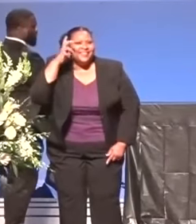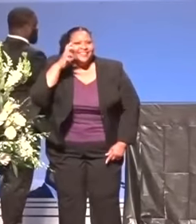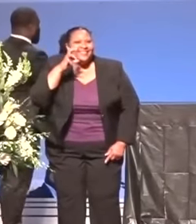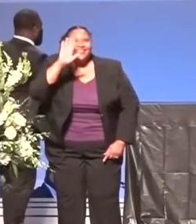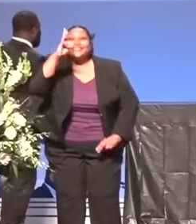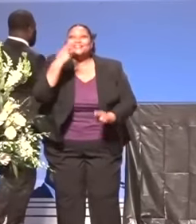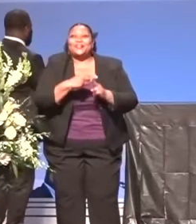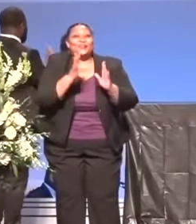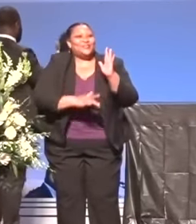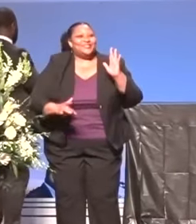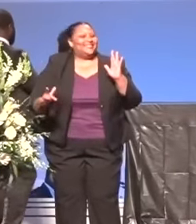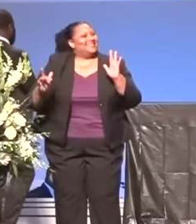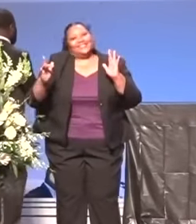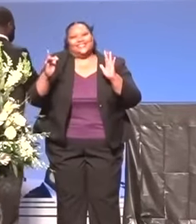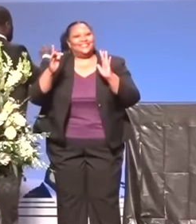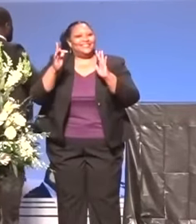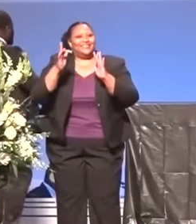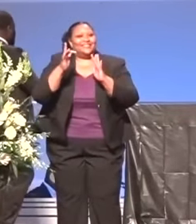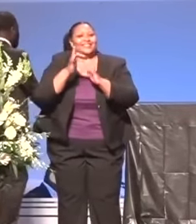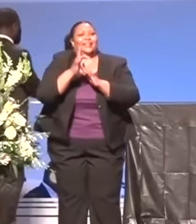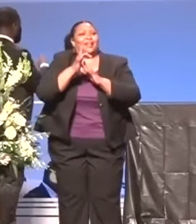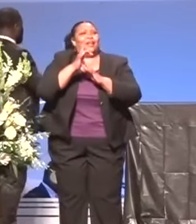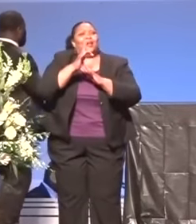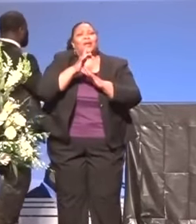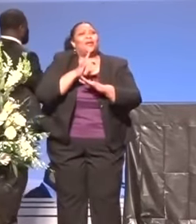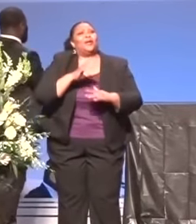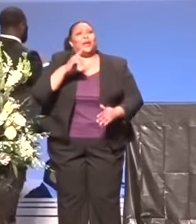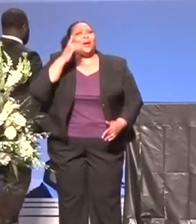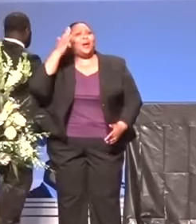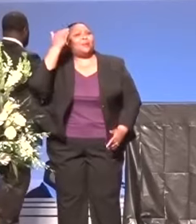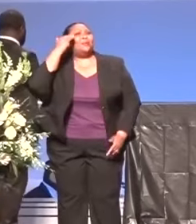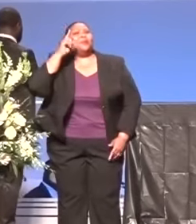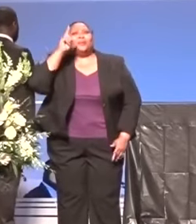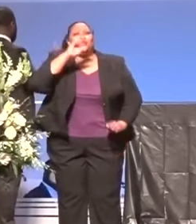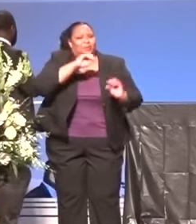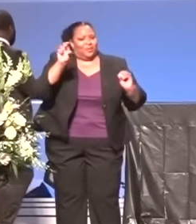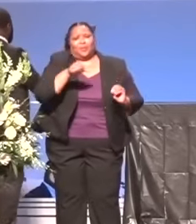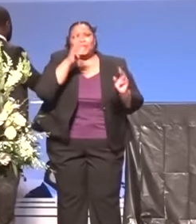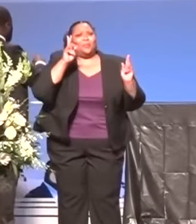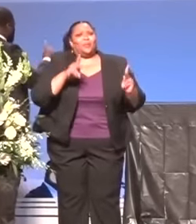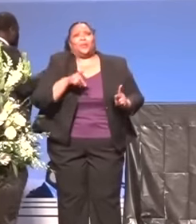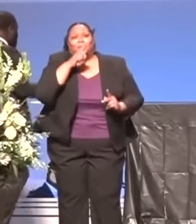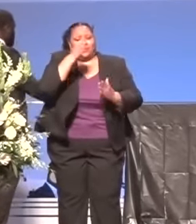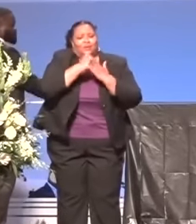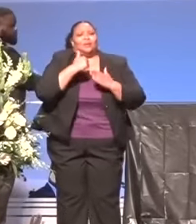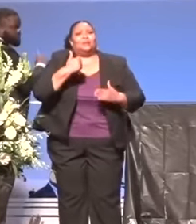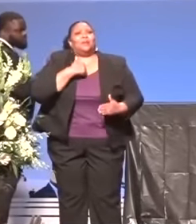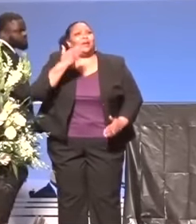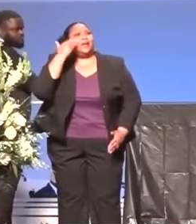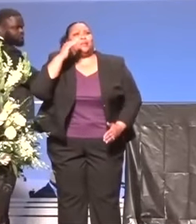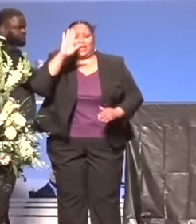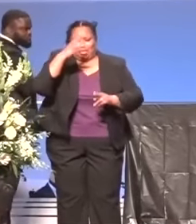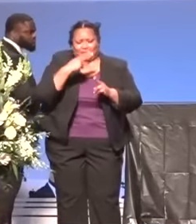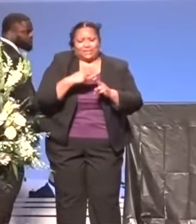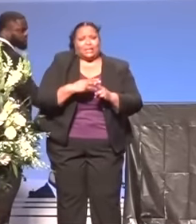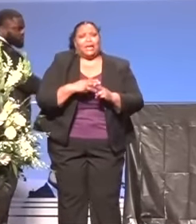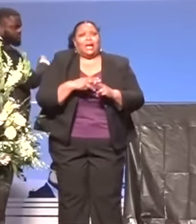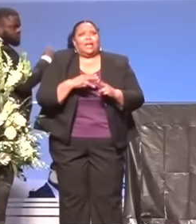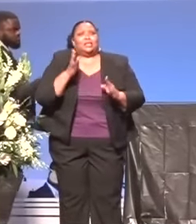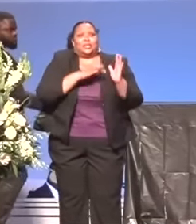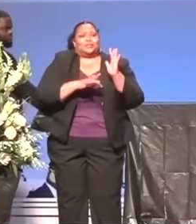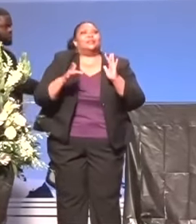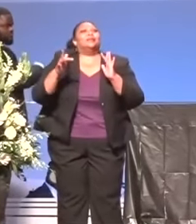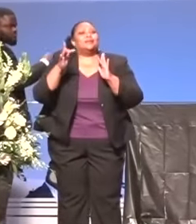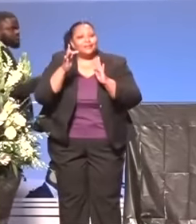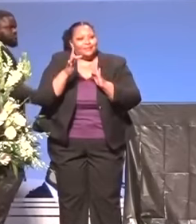And the name Jesus. The atmosphere changes at the name